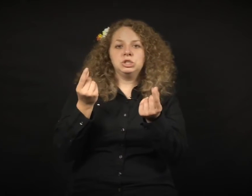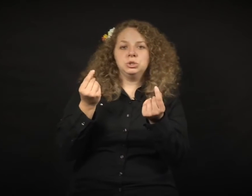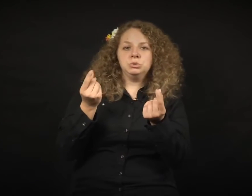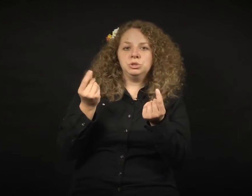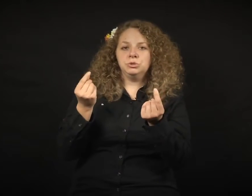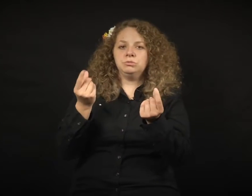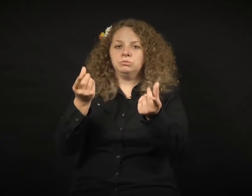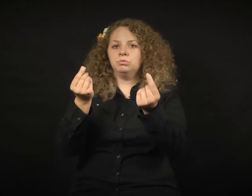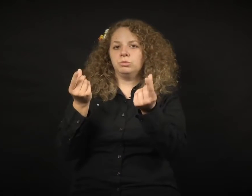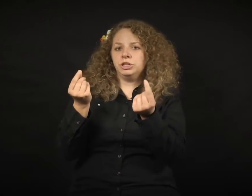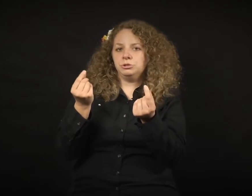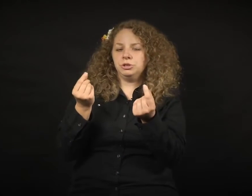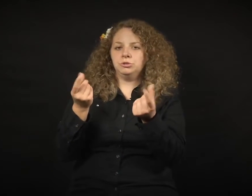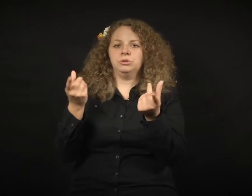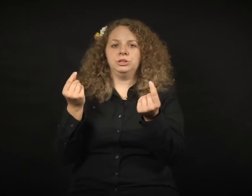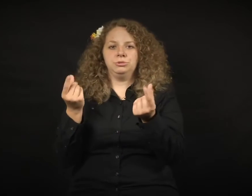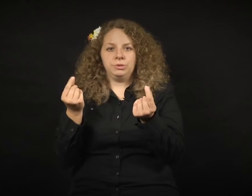Do, do. What do you do? What are you doing?